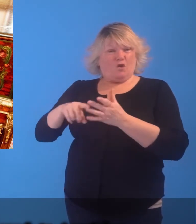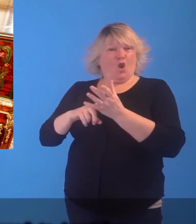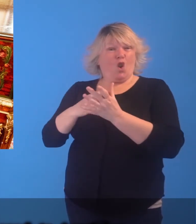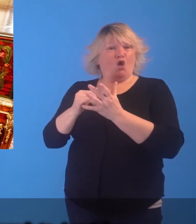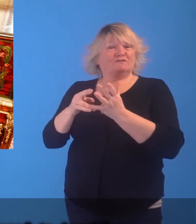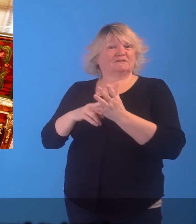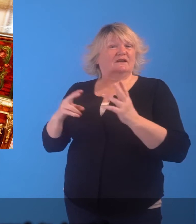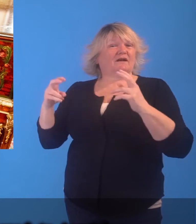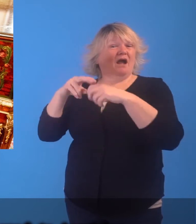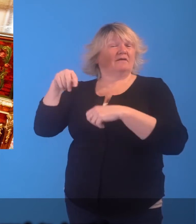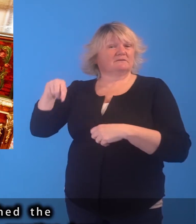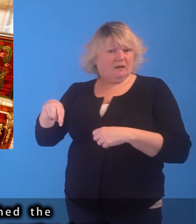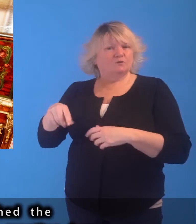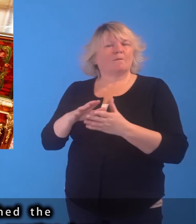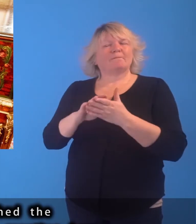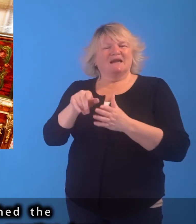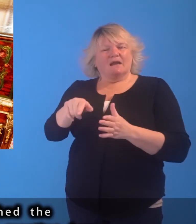London.